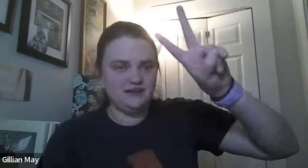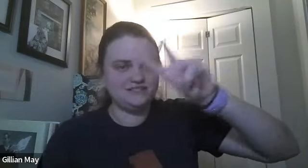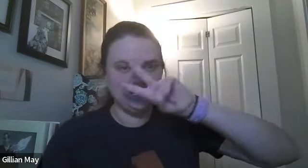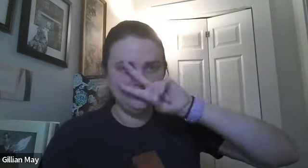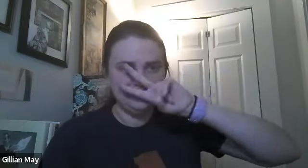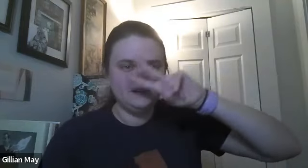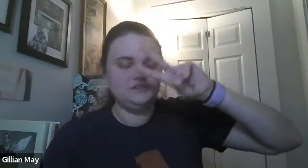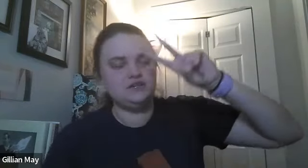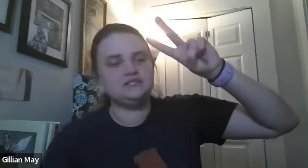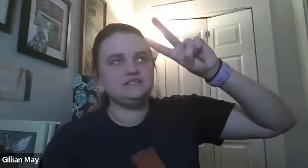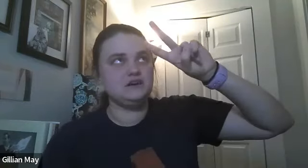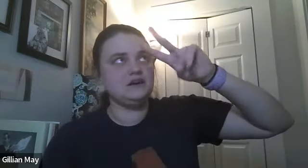hand shape. You're going to start.